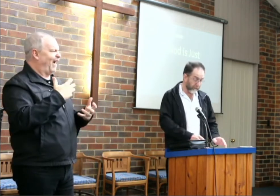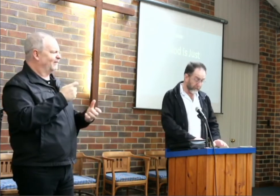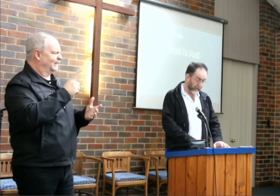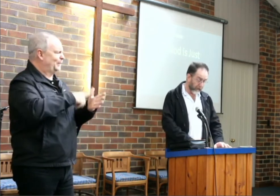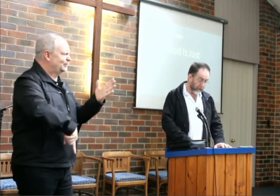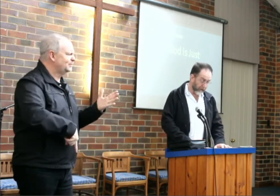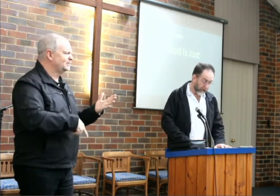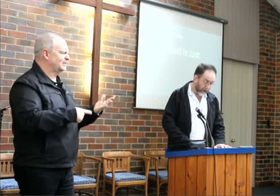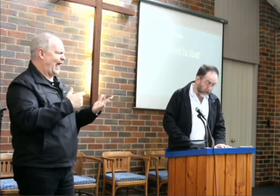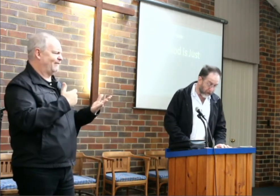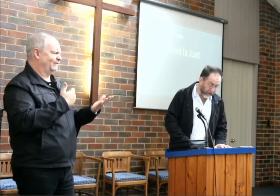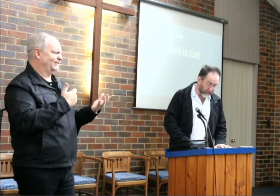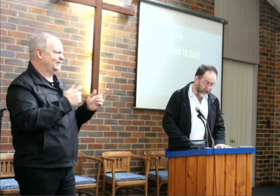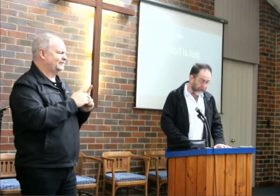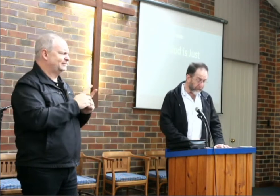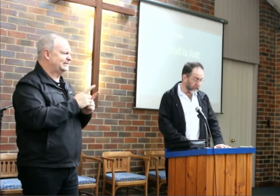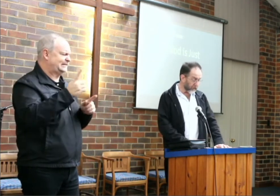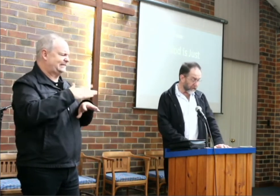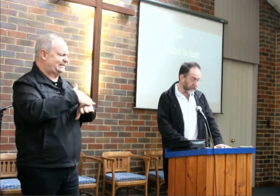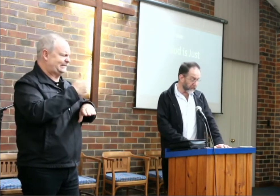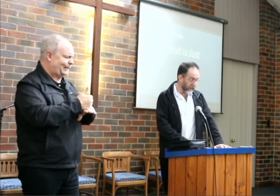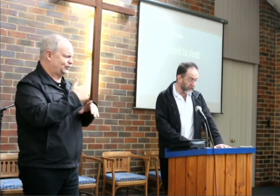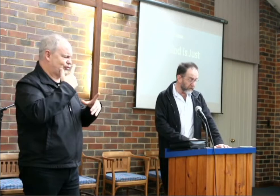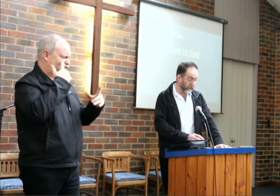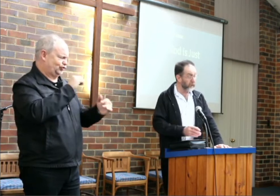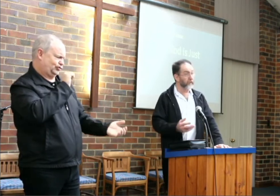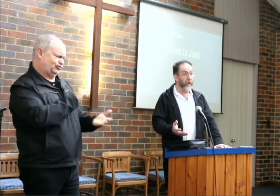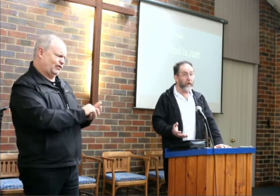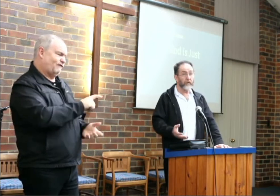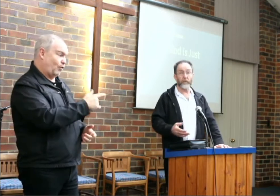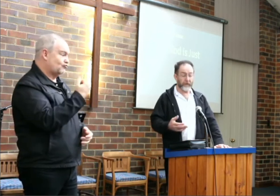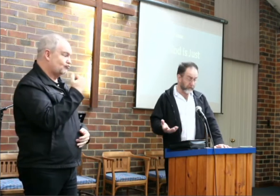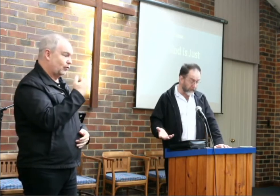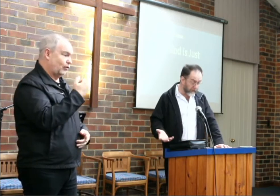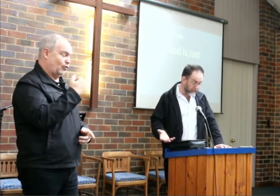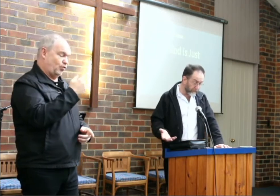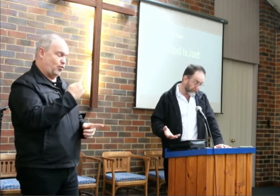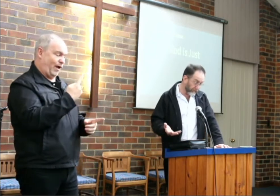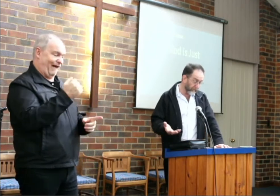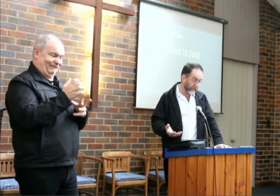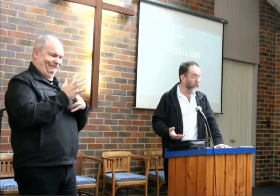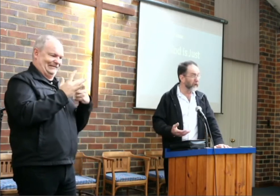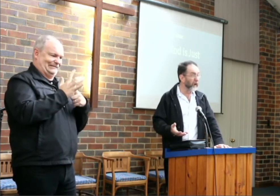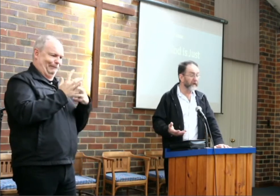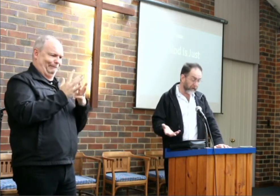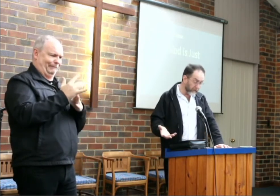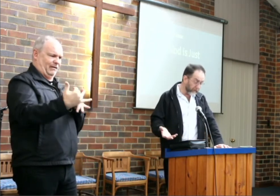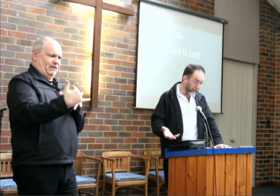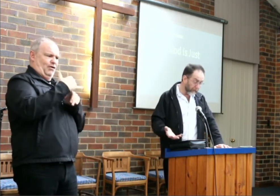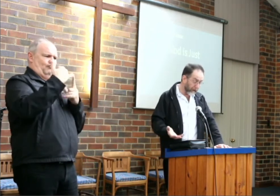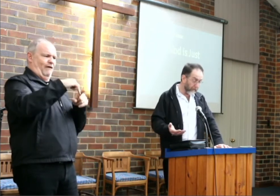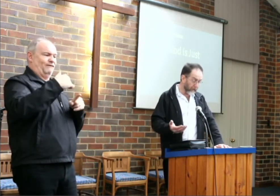that. He not only establishes justice for those who have been wronged or mistreated, that's what we like to